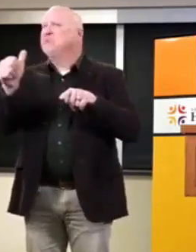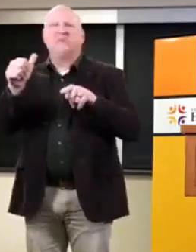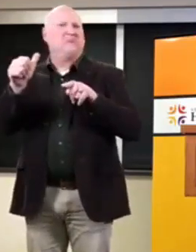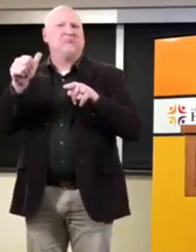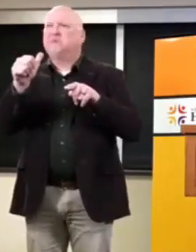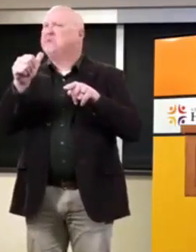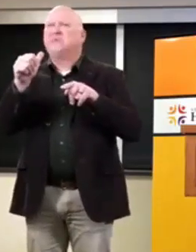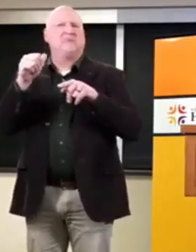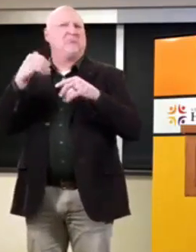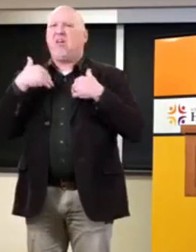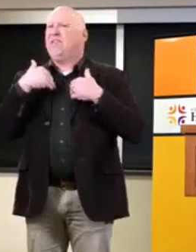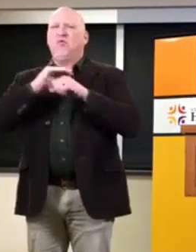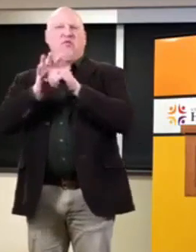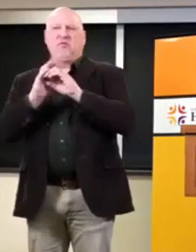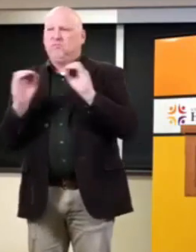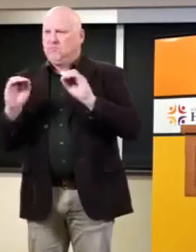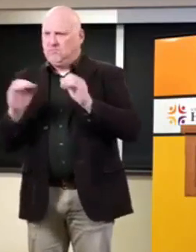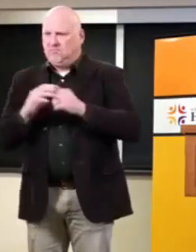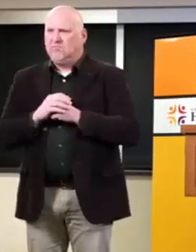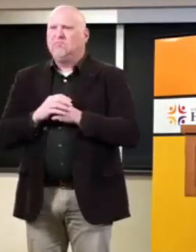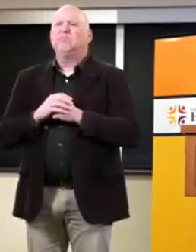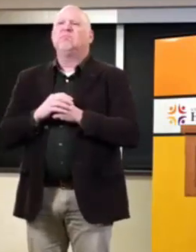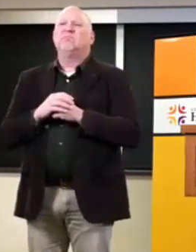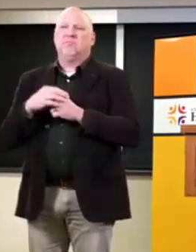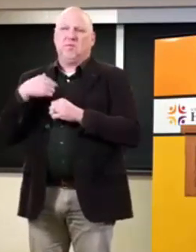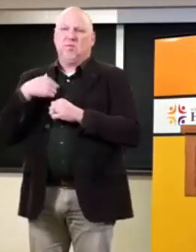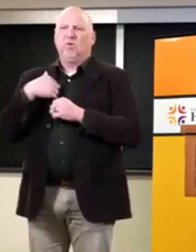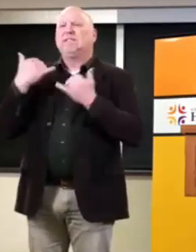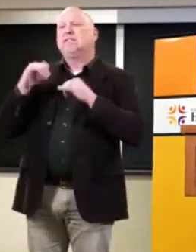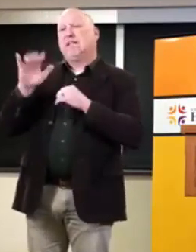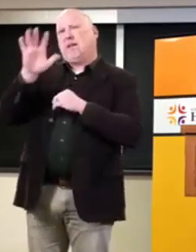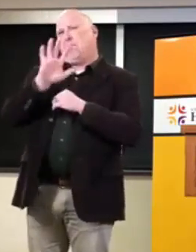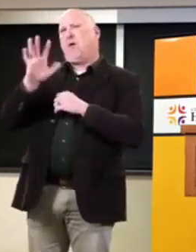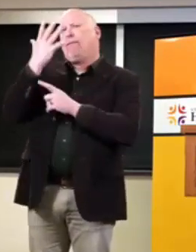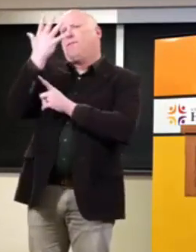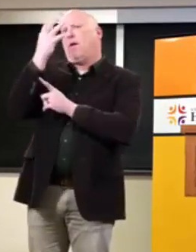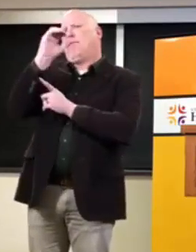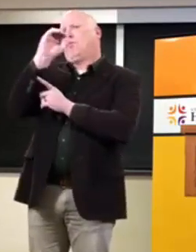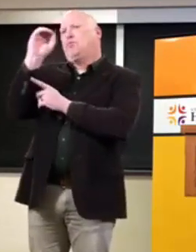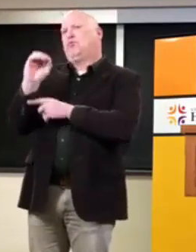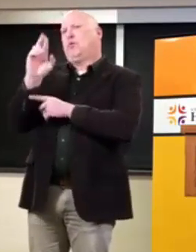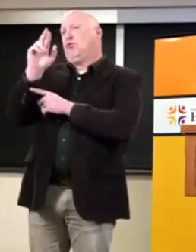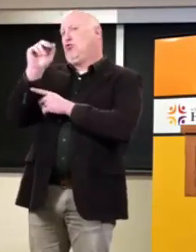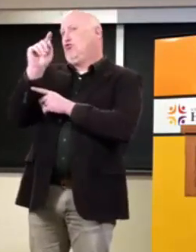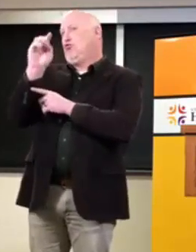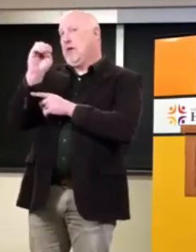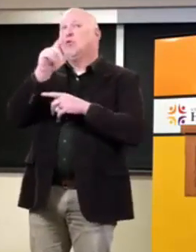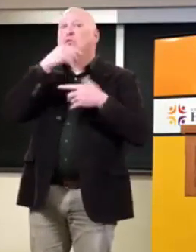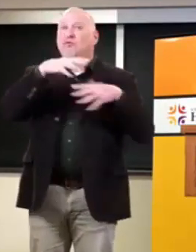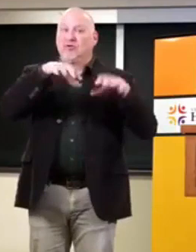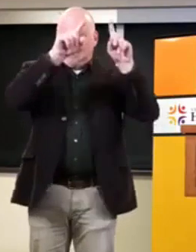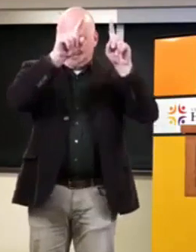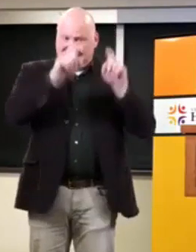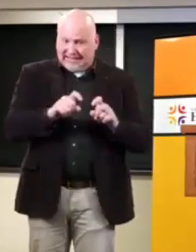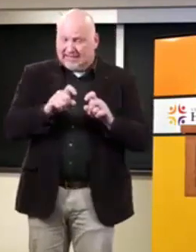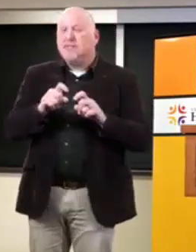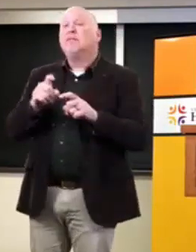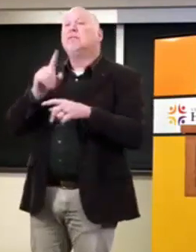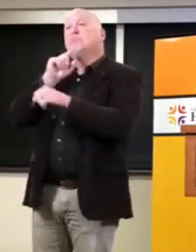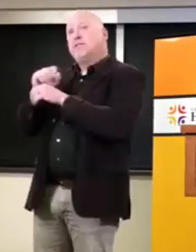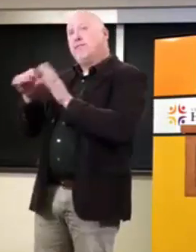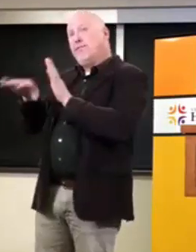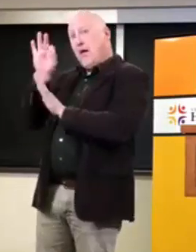of all tests done in Utah. Unfortunately, we are up to 13 deaths in Utah right now. That's an increase of 5 from